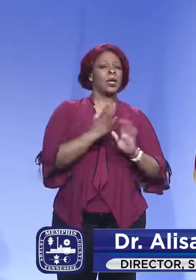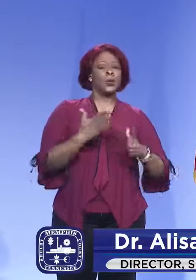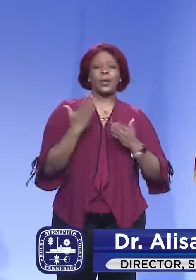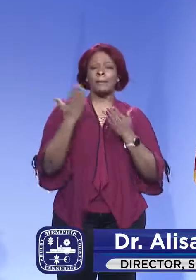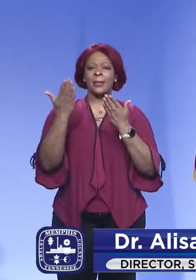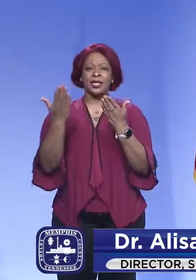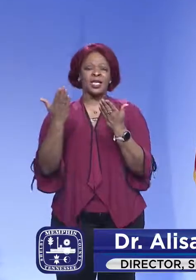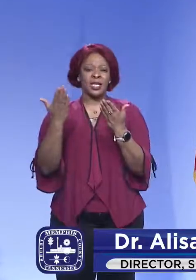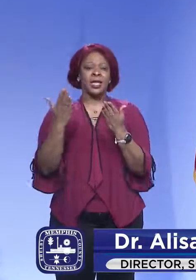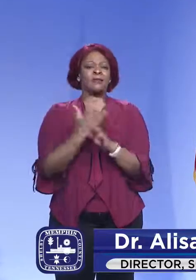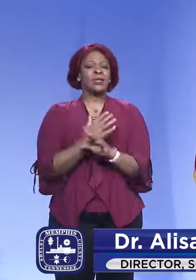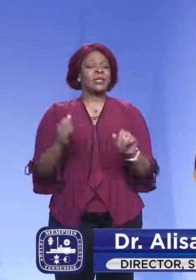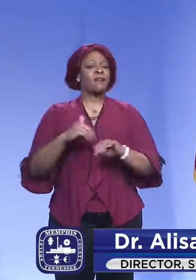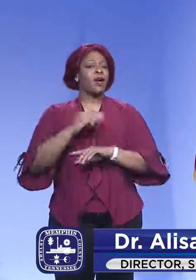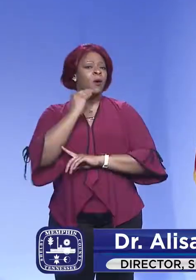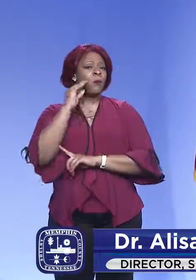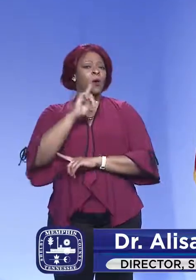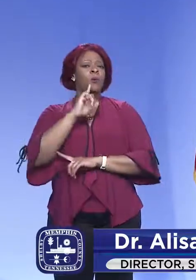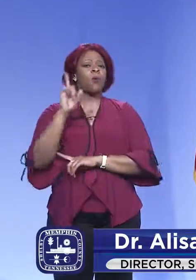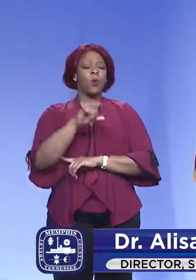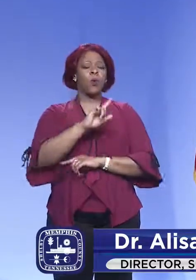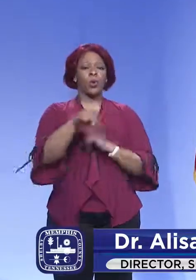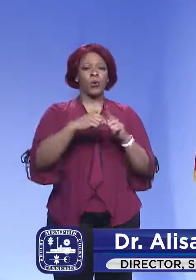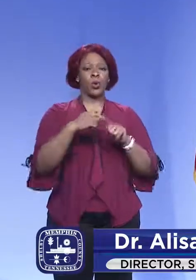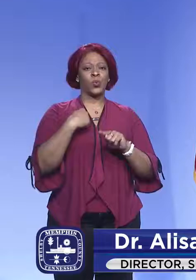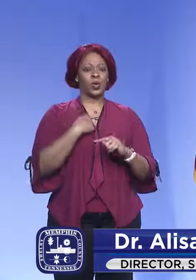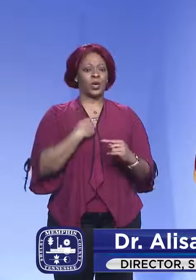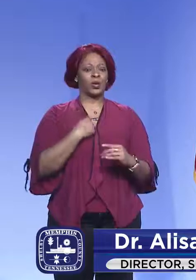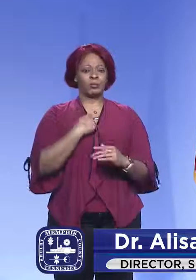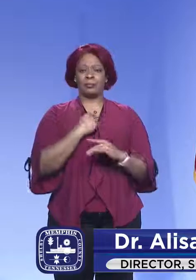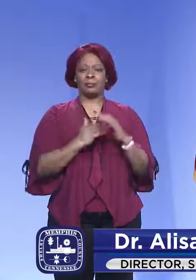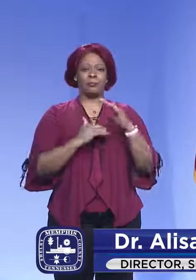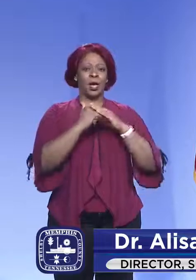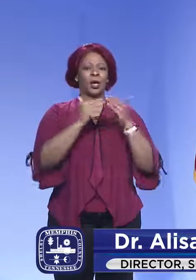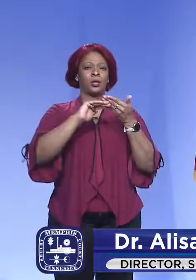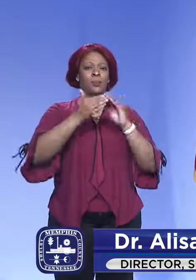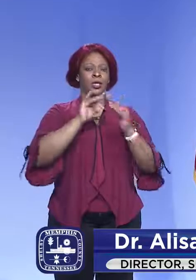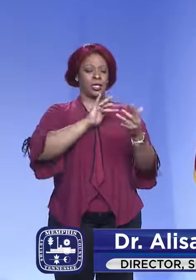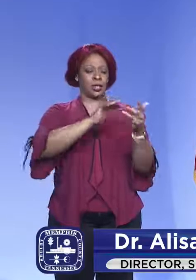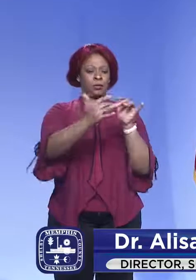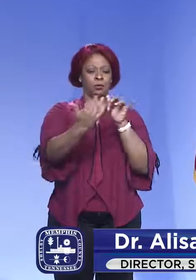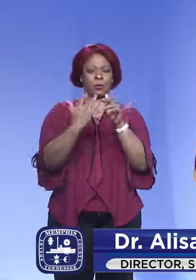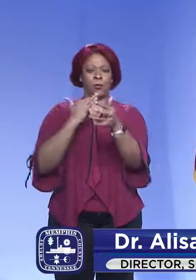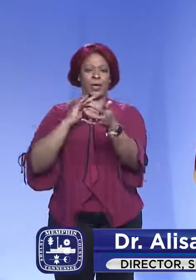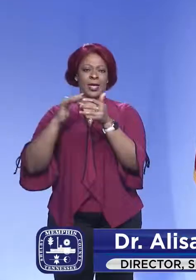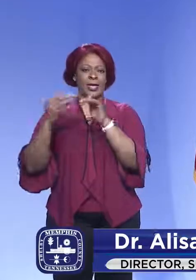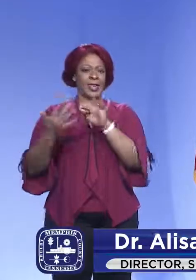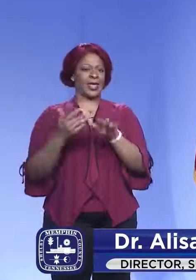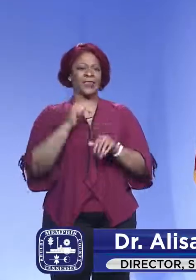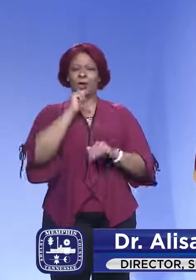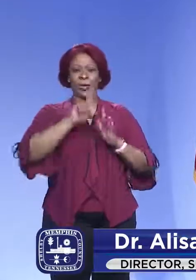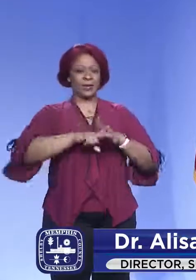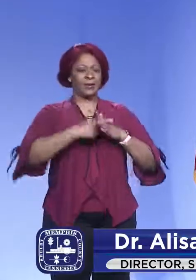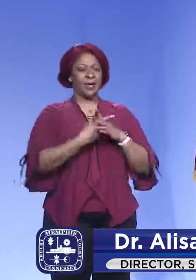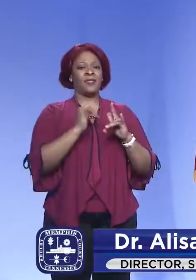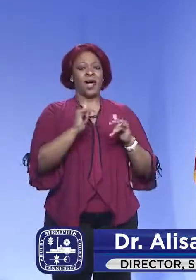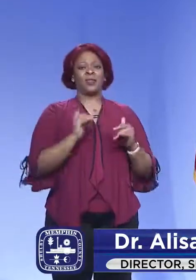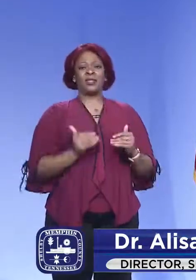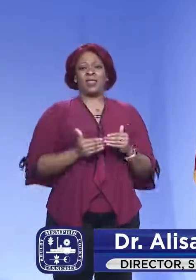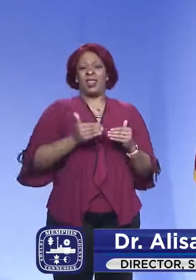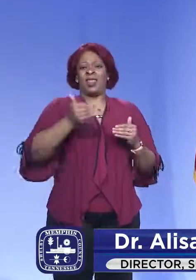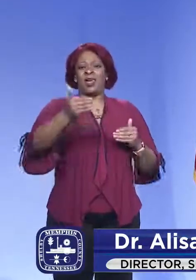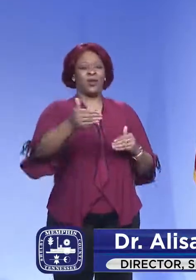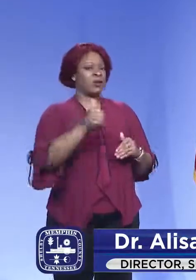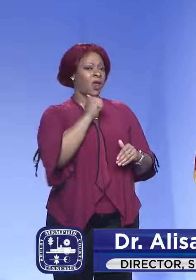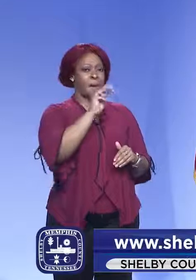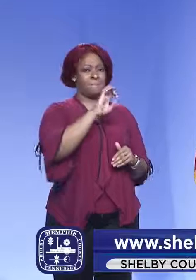recommendations to do a safer at home order, it was when we reached that point of community spread. And that wasn't initially, that was further along. It wasn't